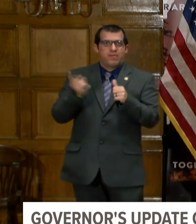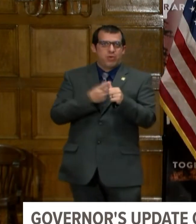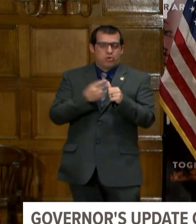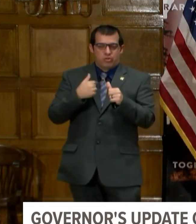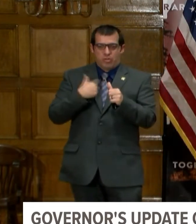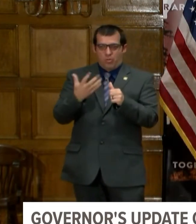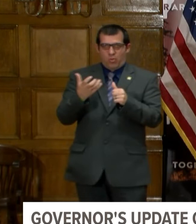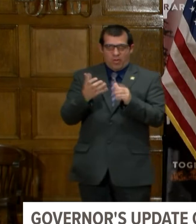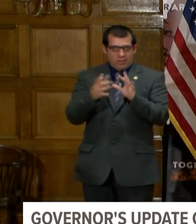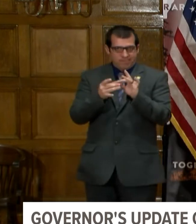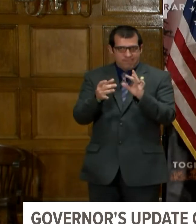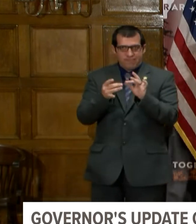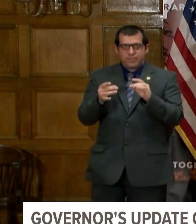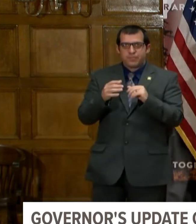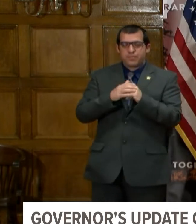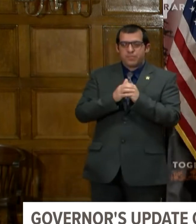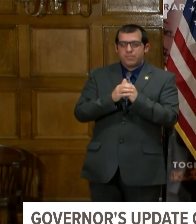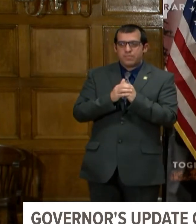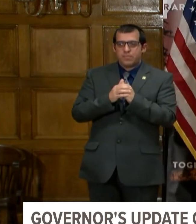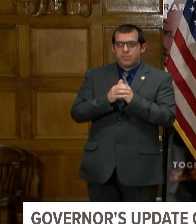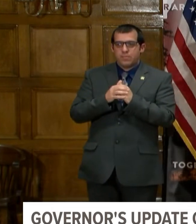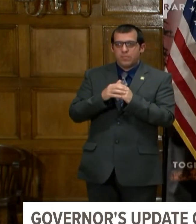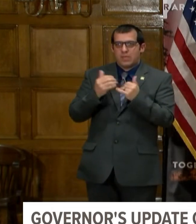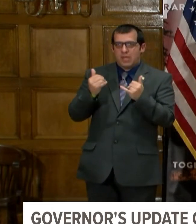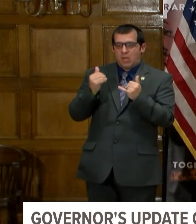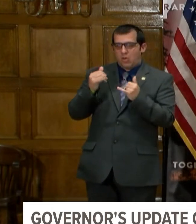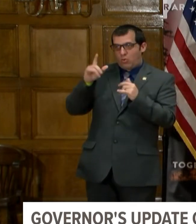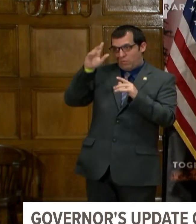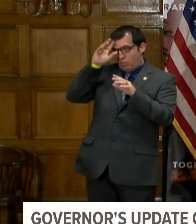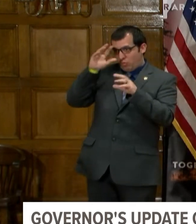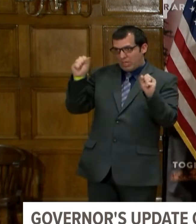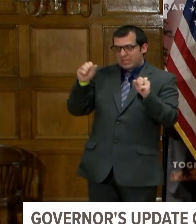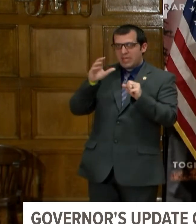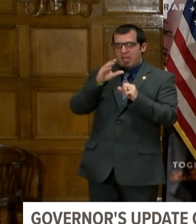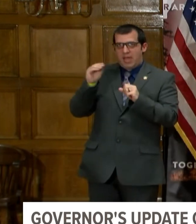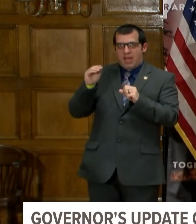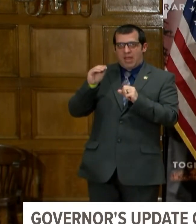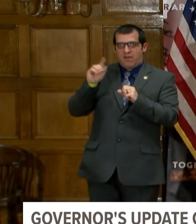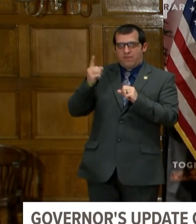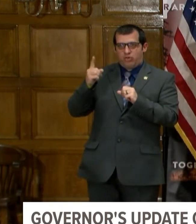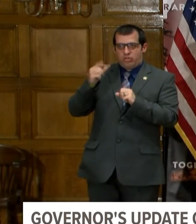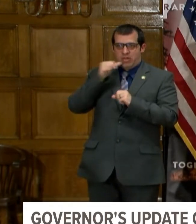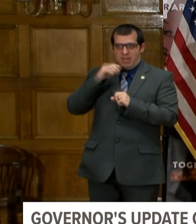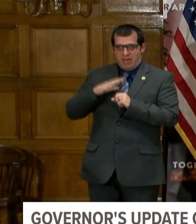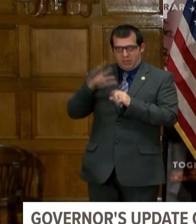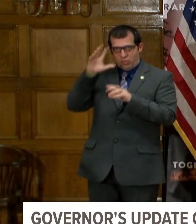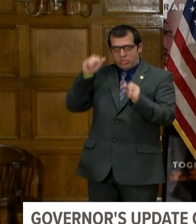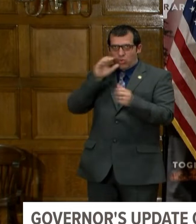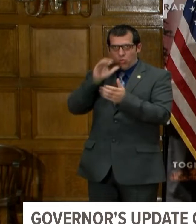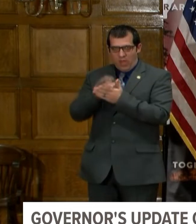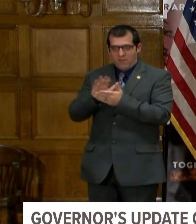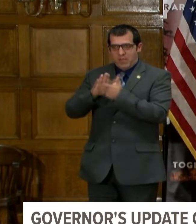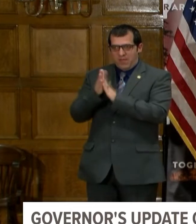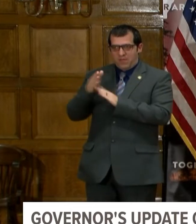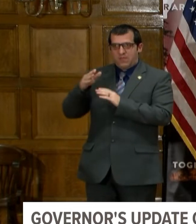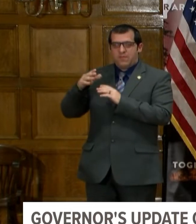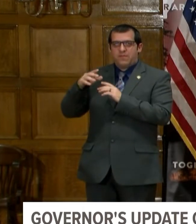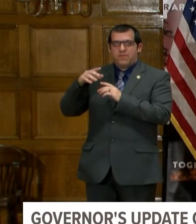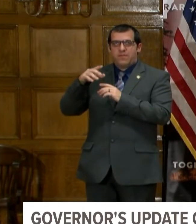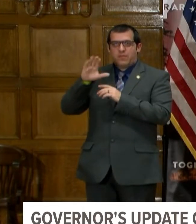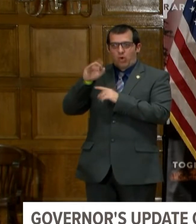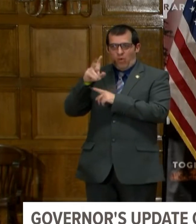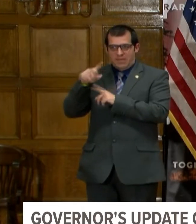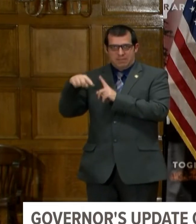remark that with the President and First Lady of the United States testing positive and the President being